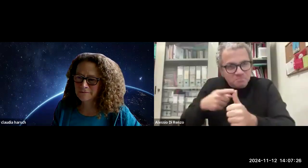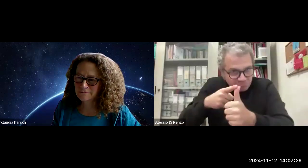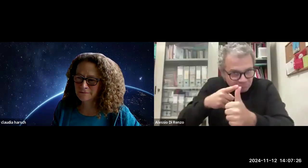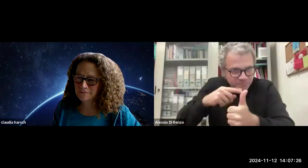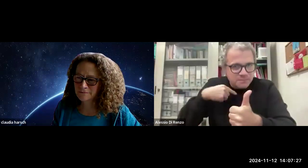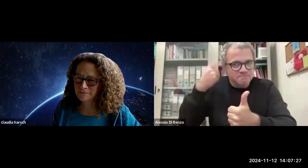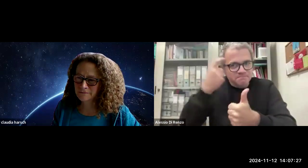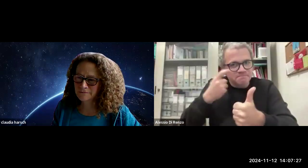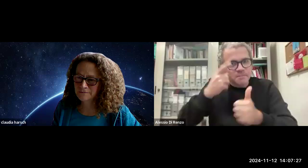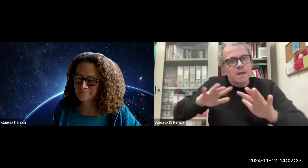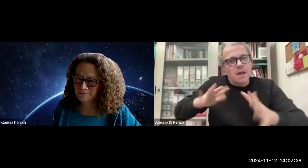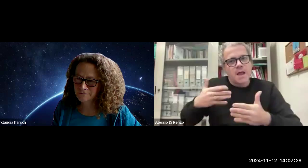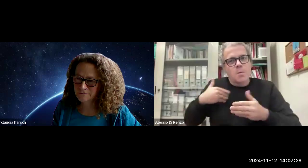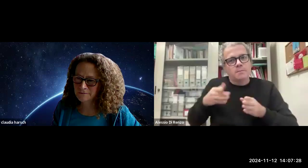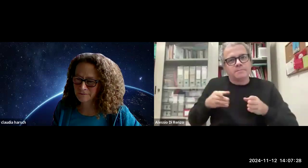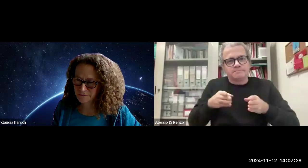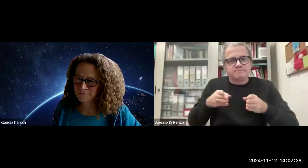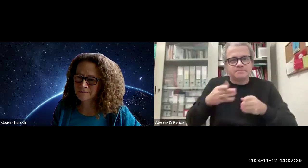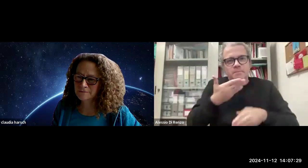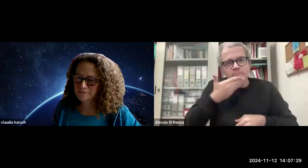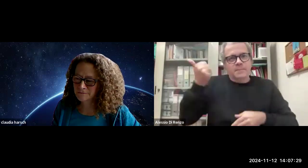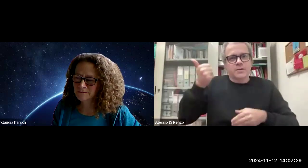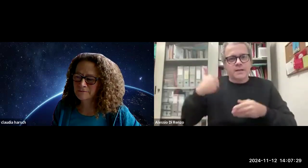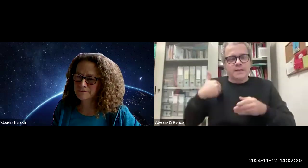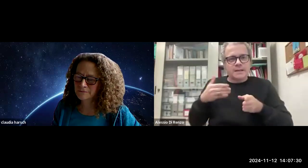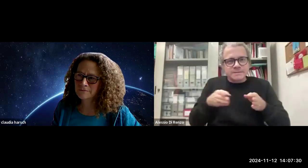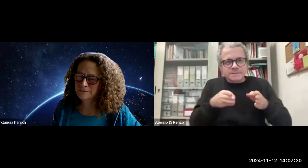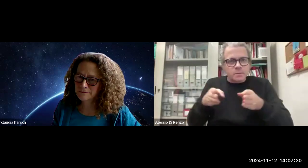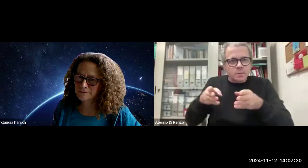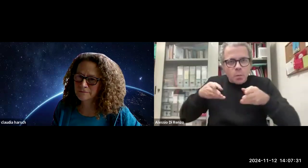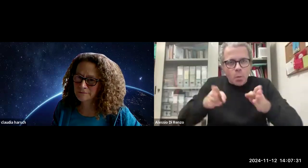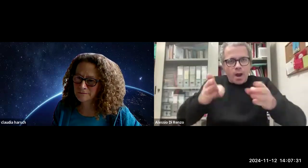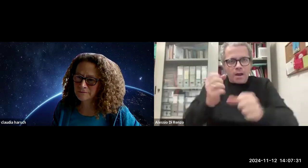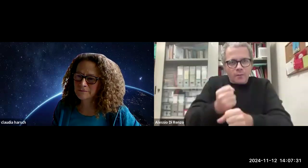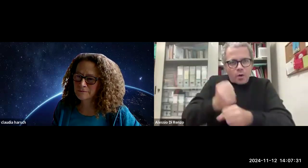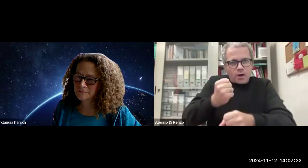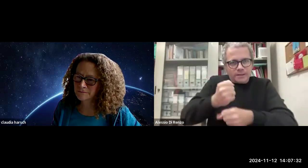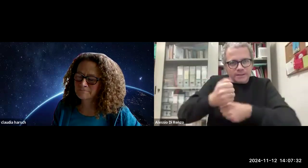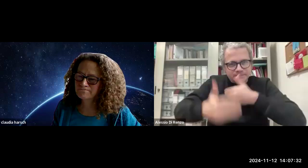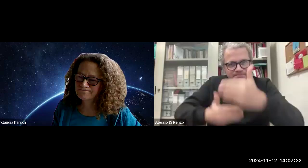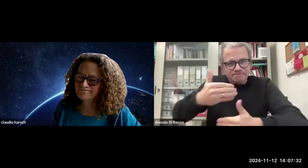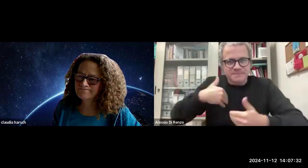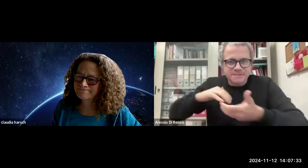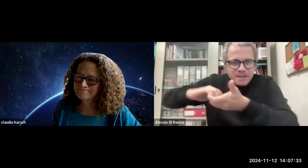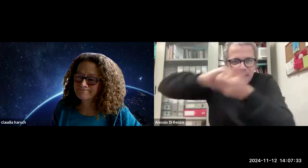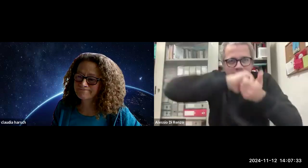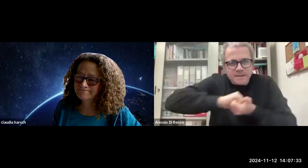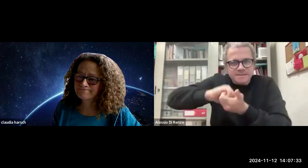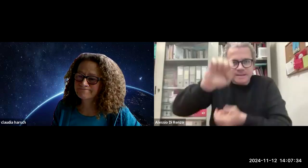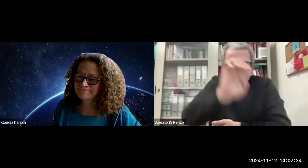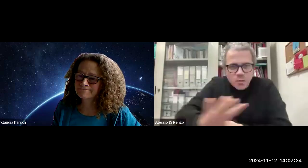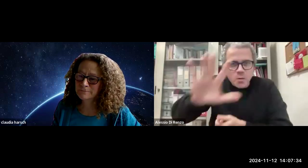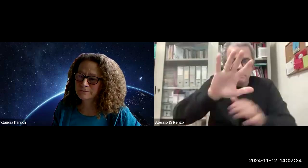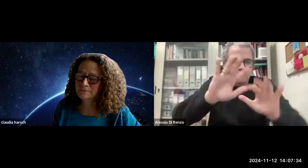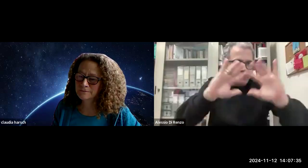types of processes to SEPR, but I'm wondering how we can streamline this work that we're